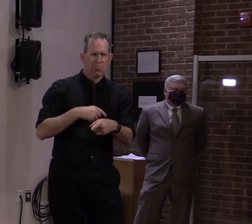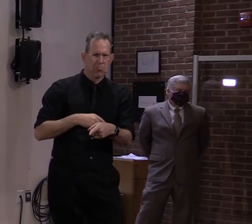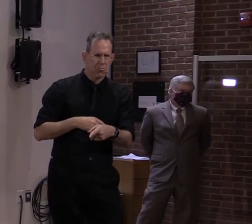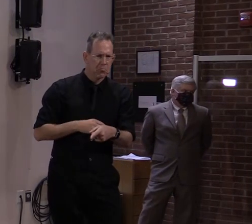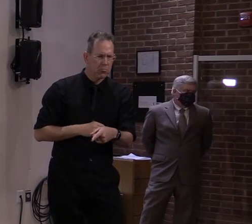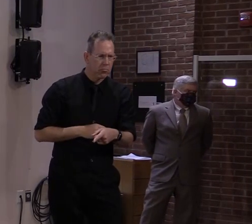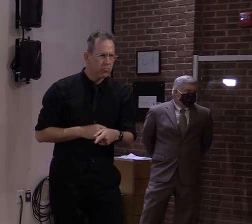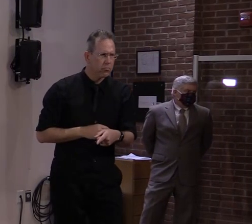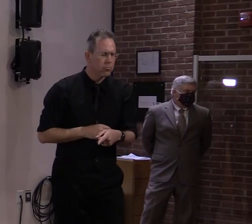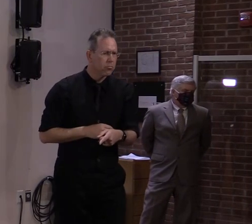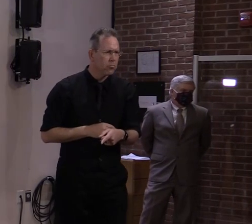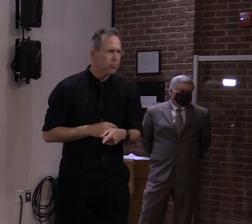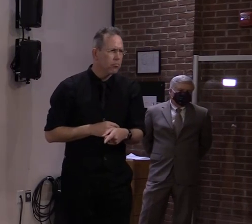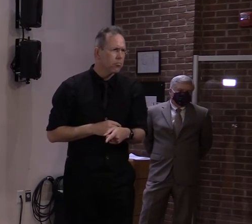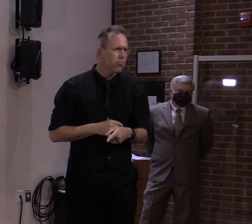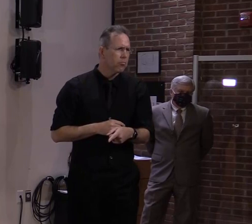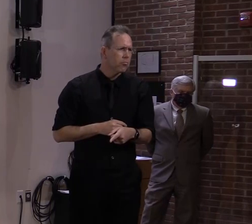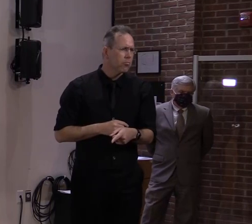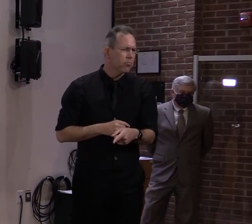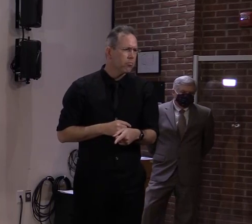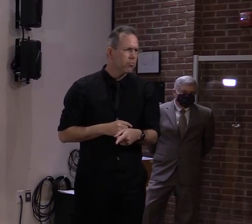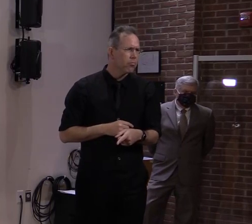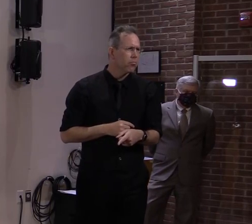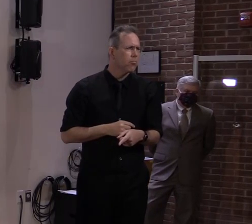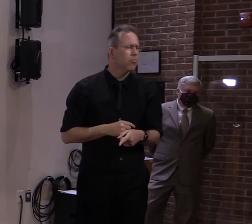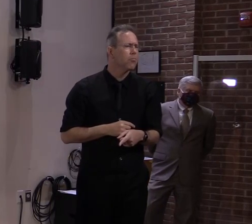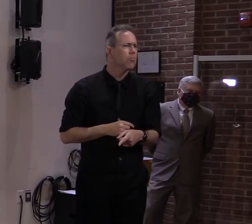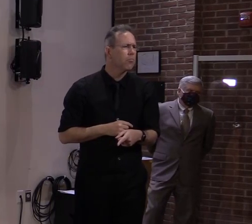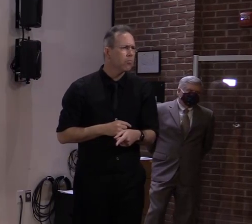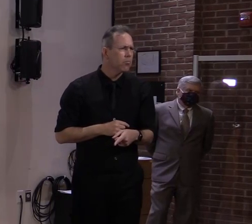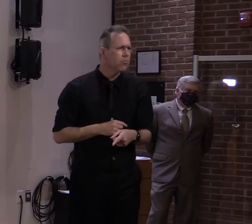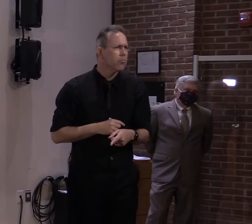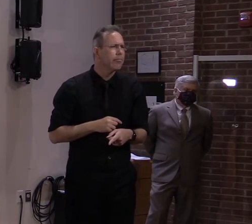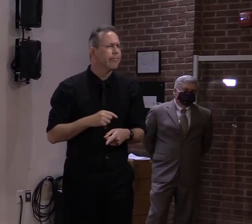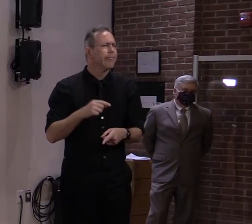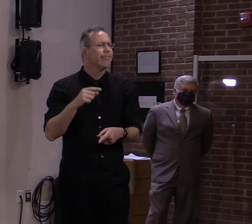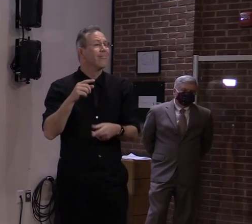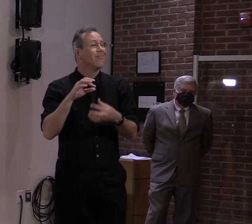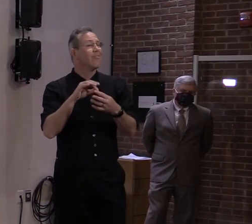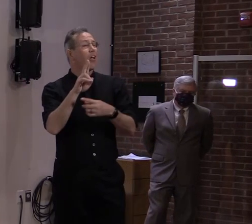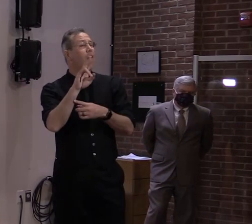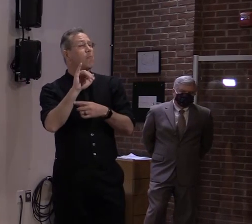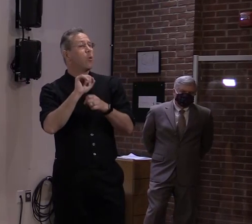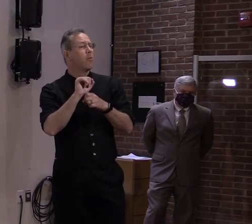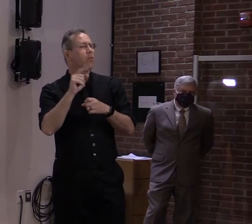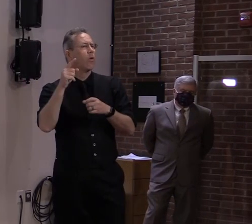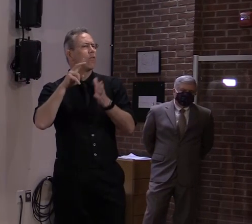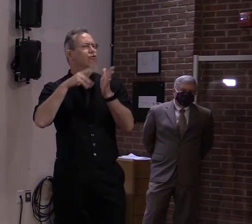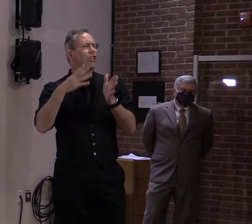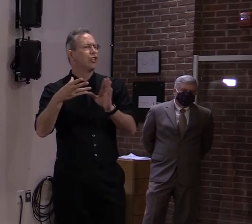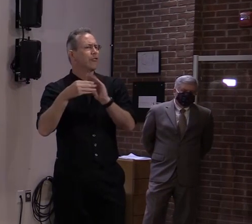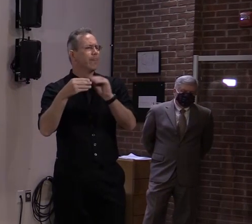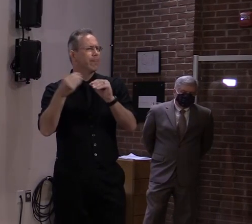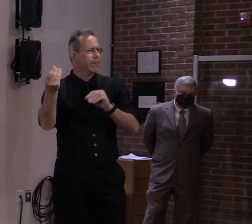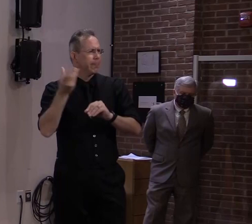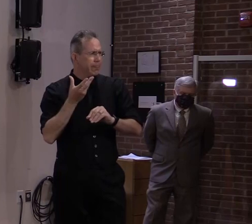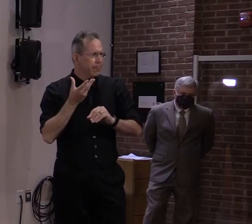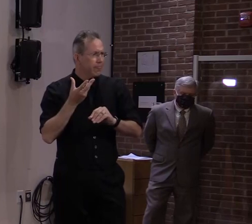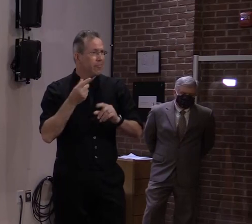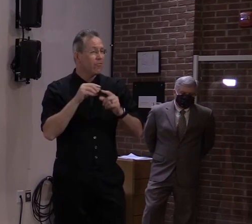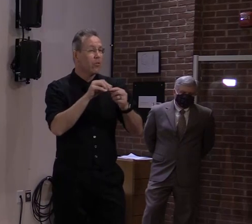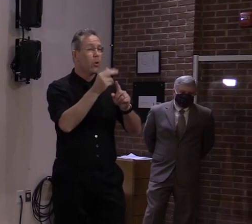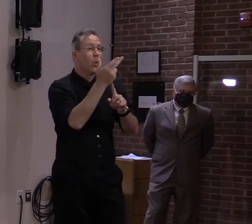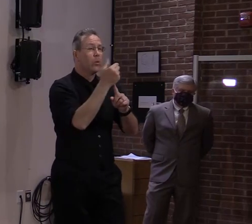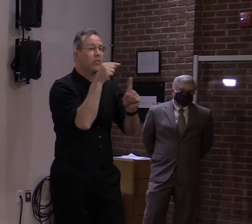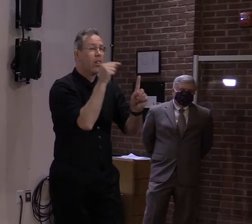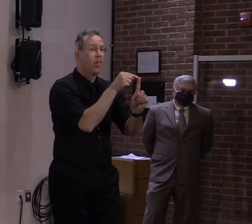reader who works in the hotel industry and had her hours cut from full-time to part-time because of the pandemic. She's